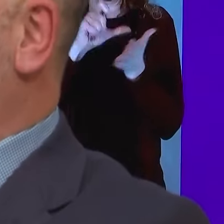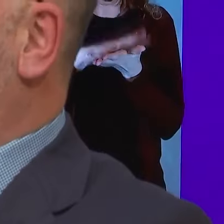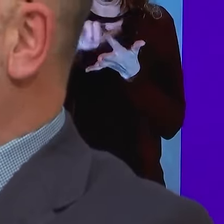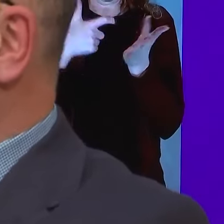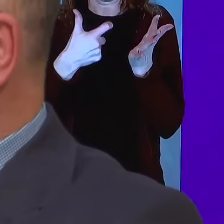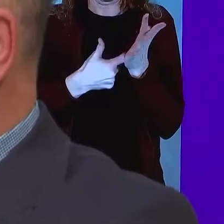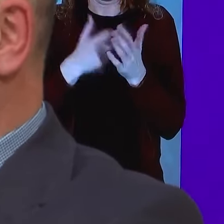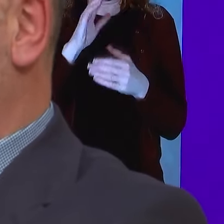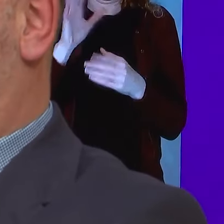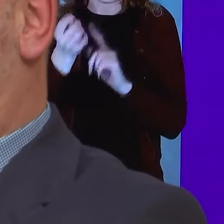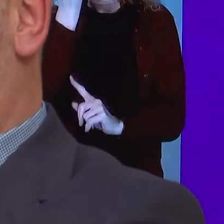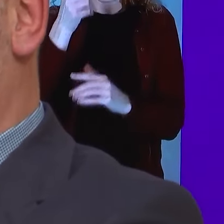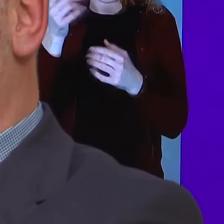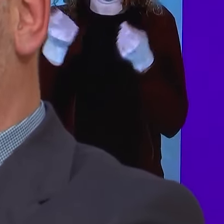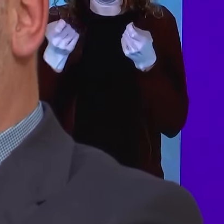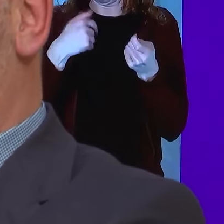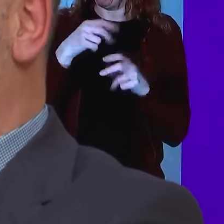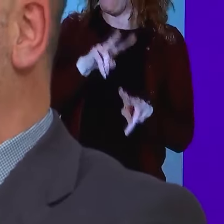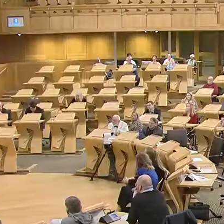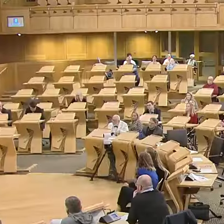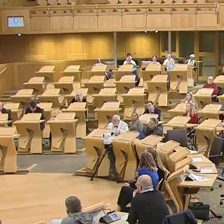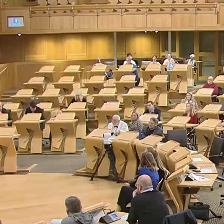11 years, and I remember being